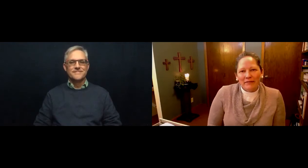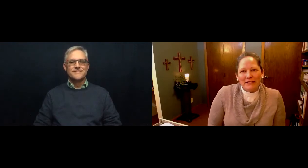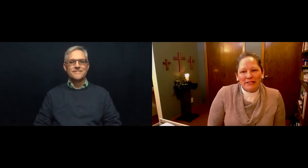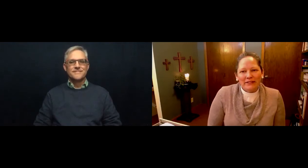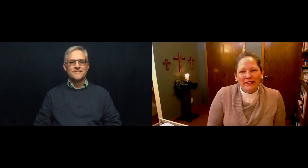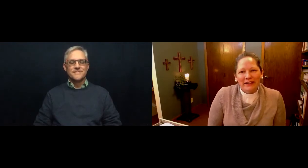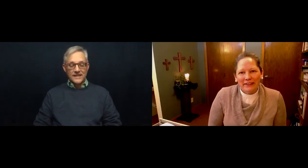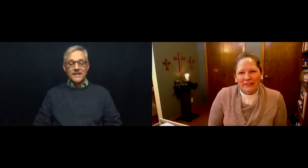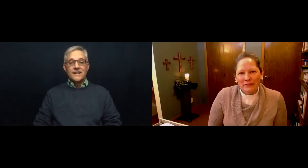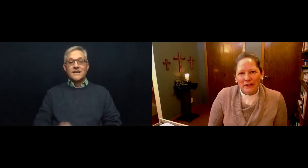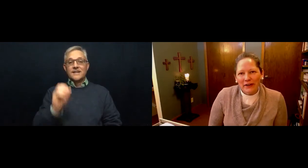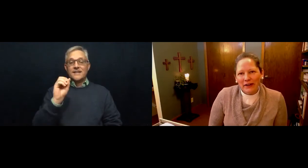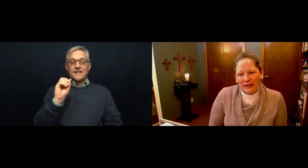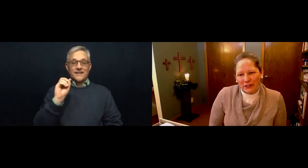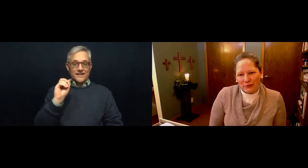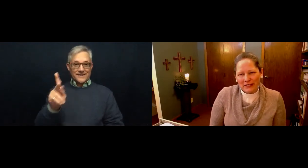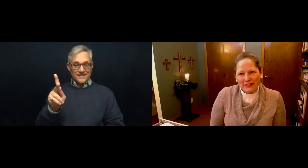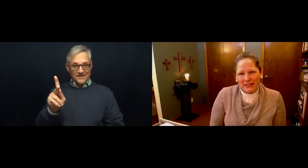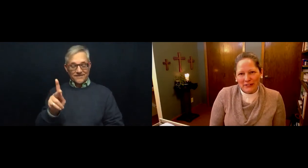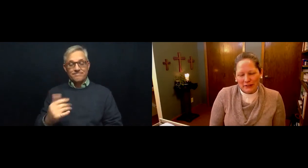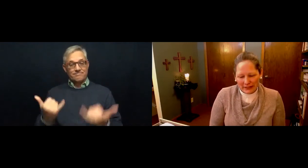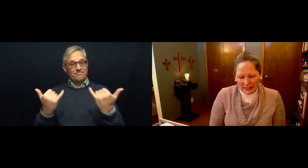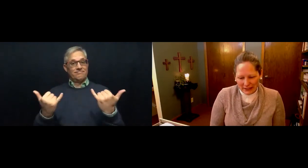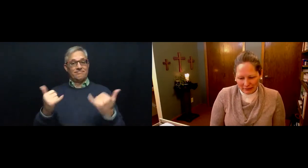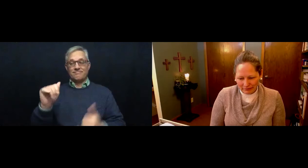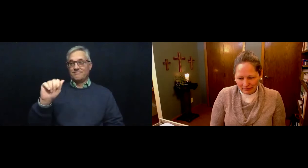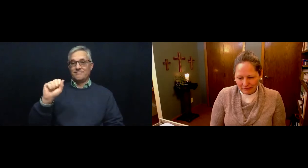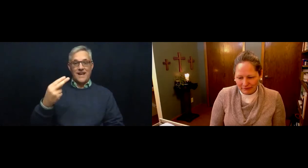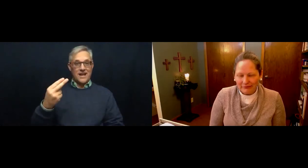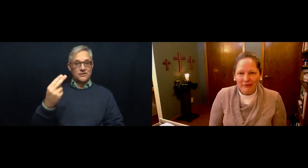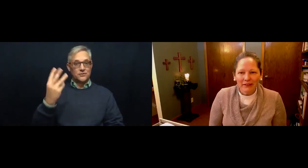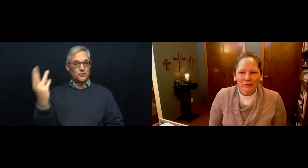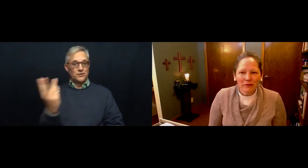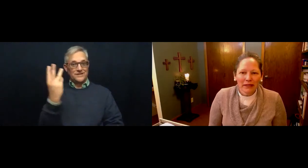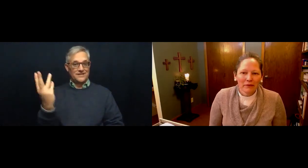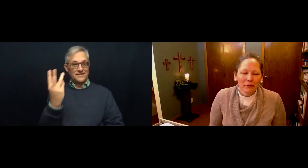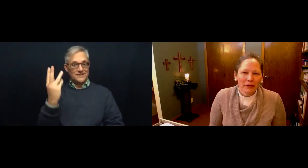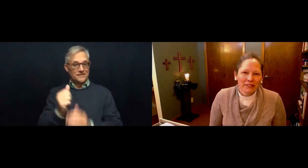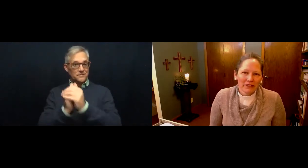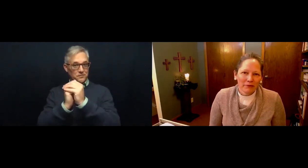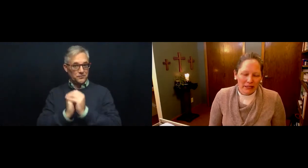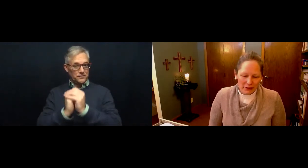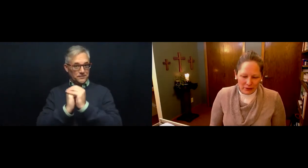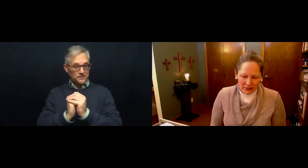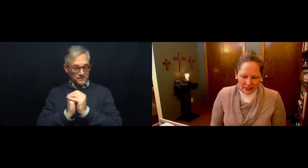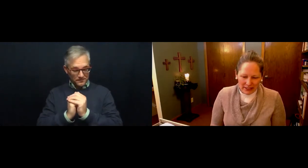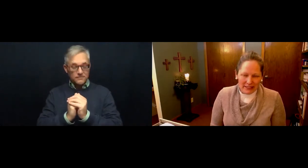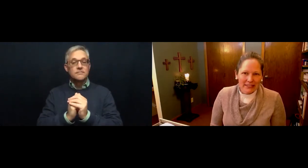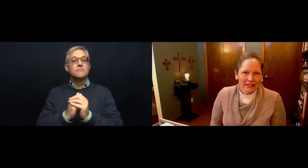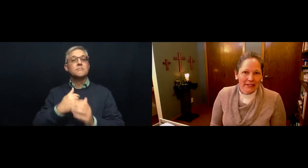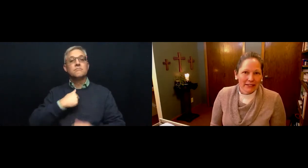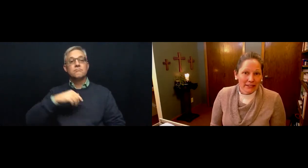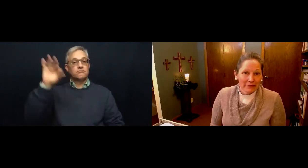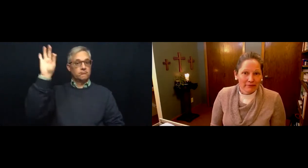Okay, this evening during our Ash Wednesday service, my point of my sermon